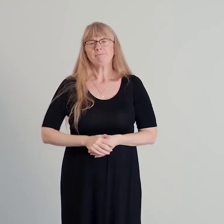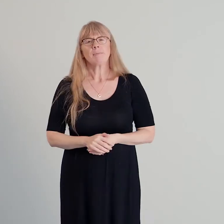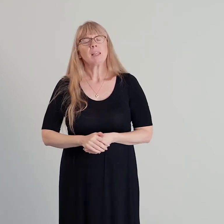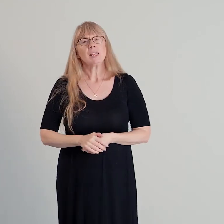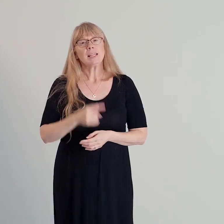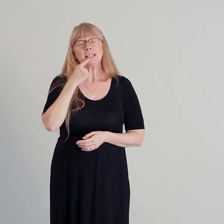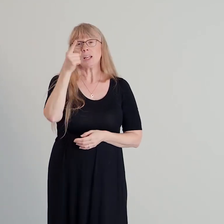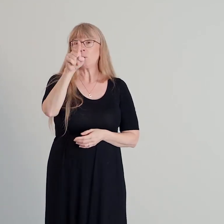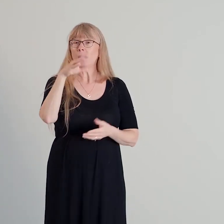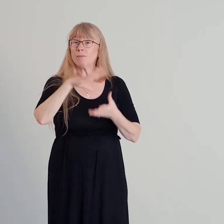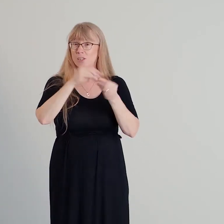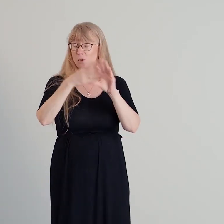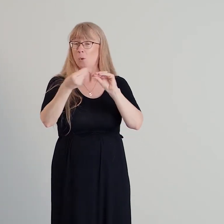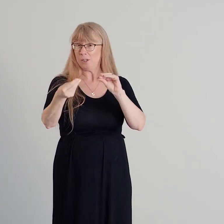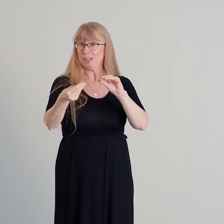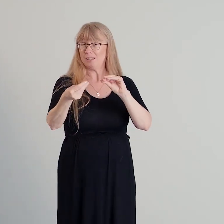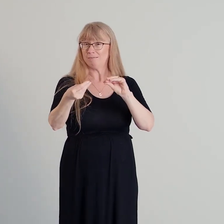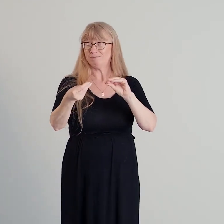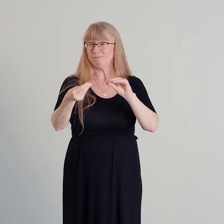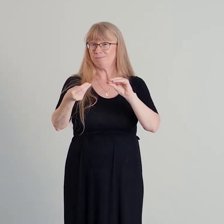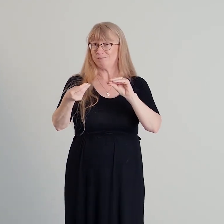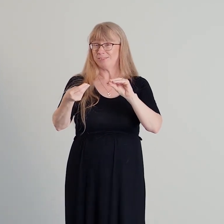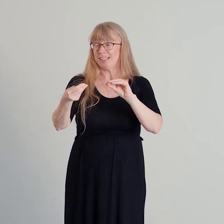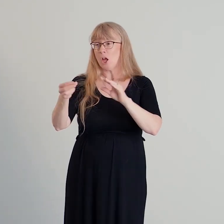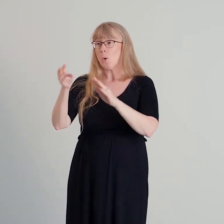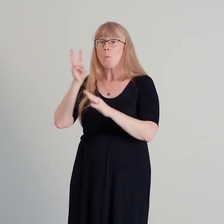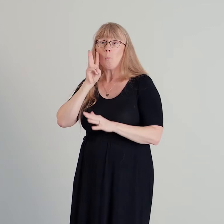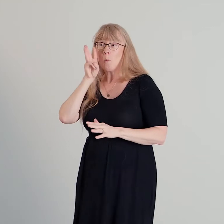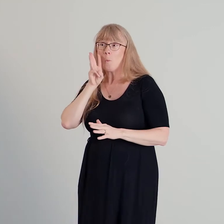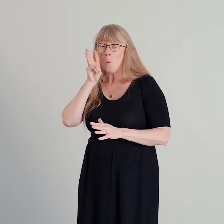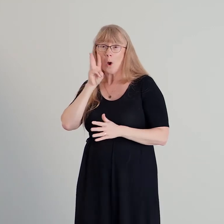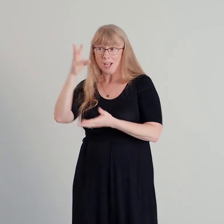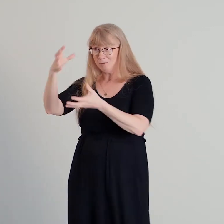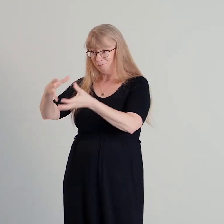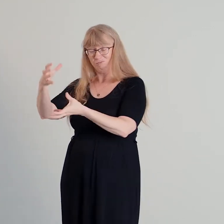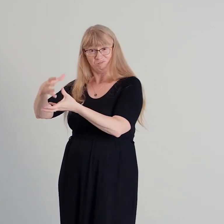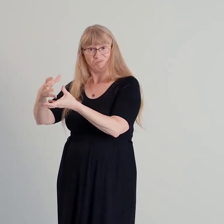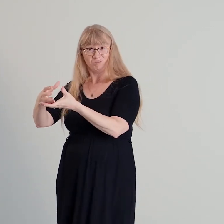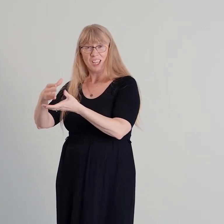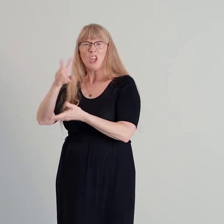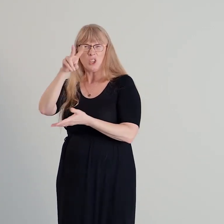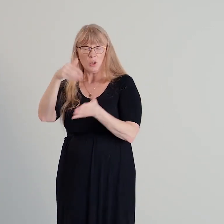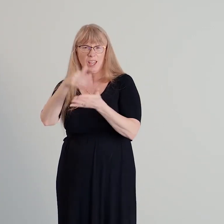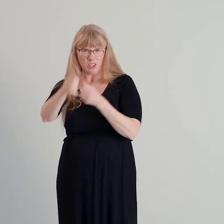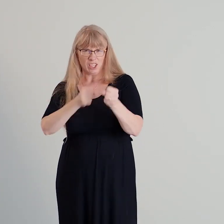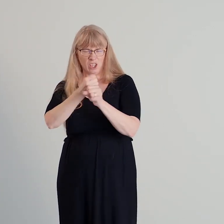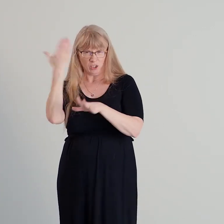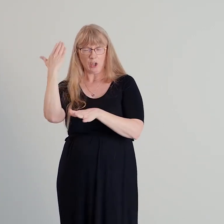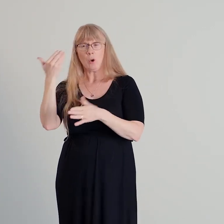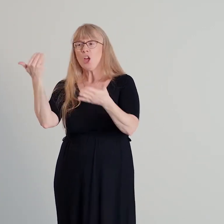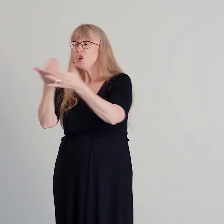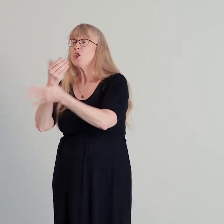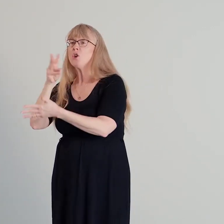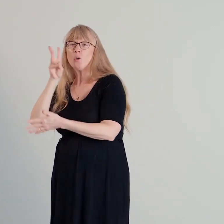said in one of his parables that you don't take wine, and this is ancient, 2,000 years ago, a new wine